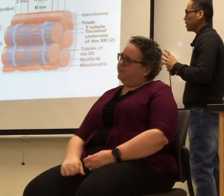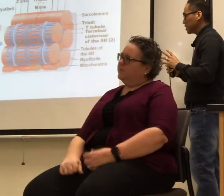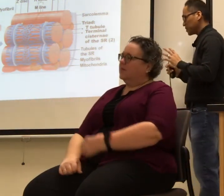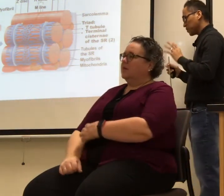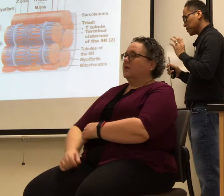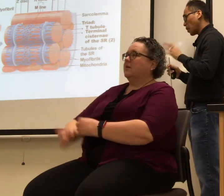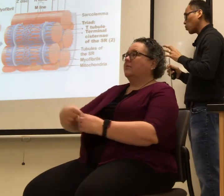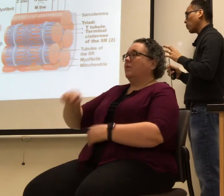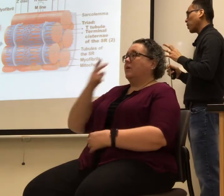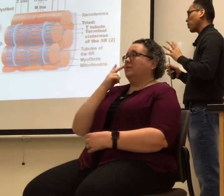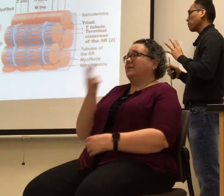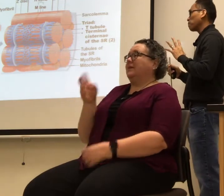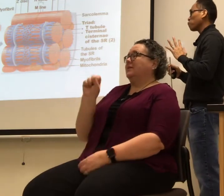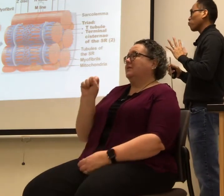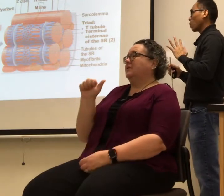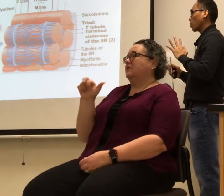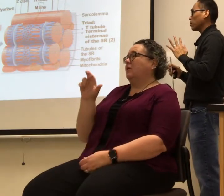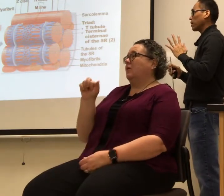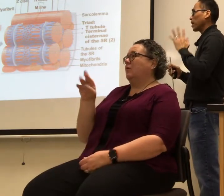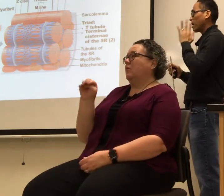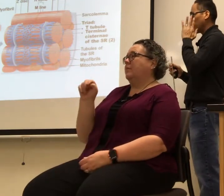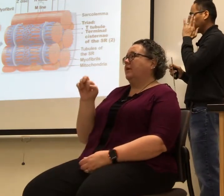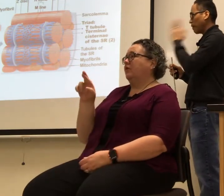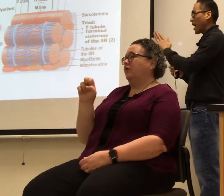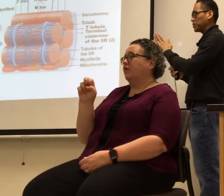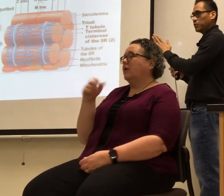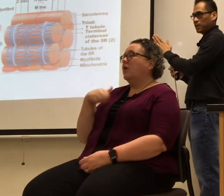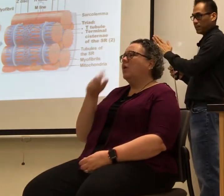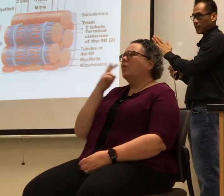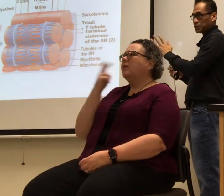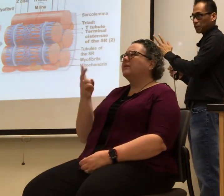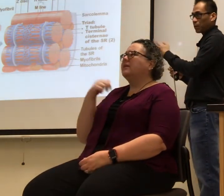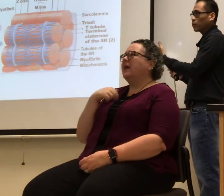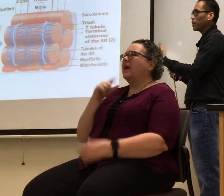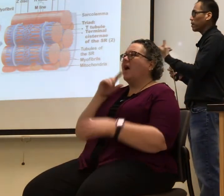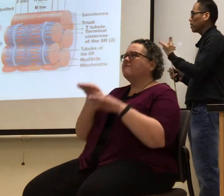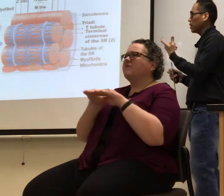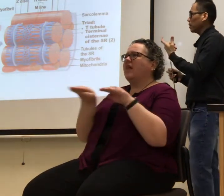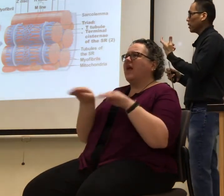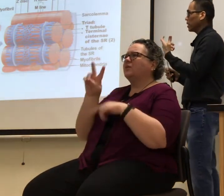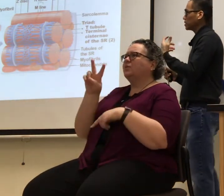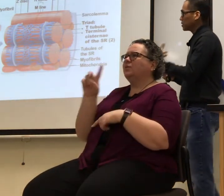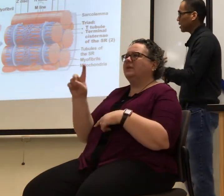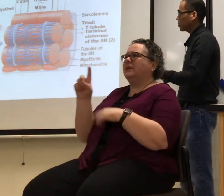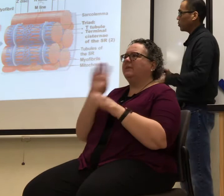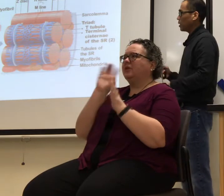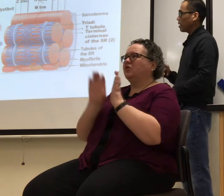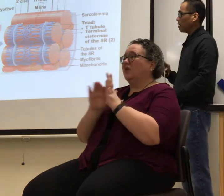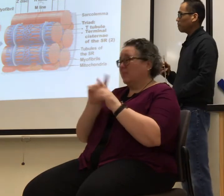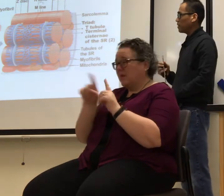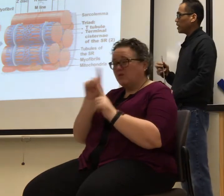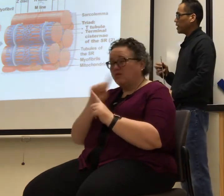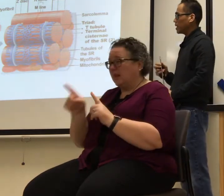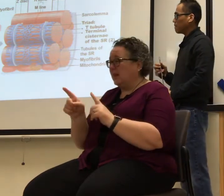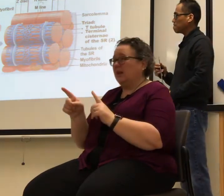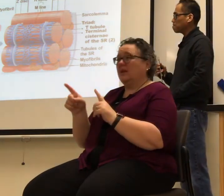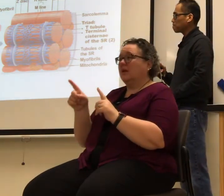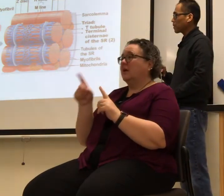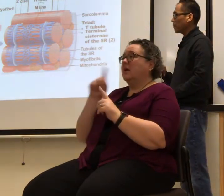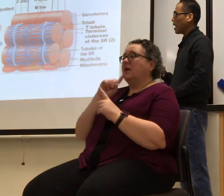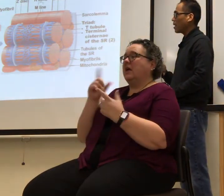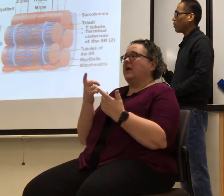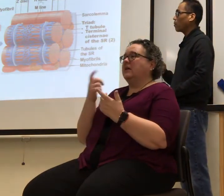But what you see is the sarcomere. We're looking at a flat 2D picture, but really it's the subunit of the